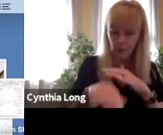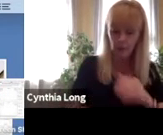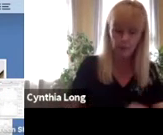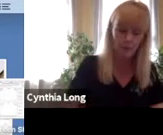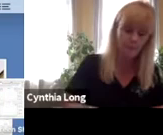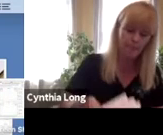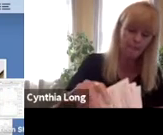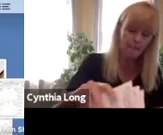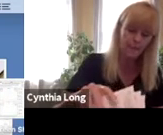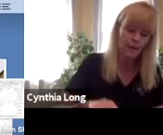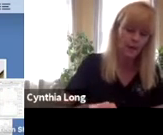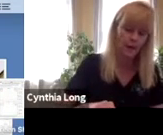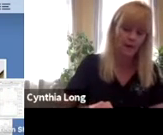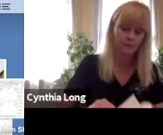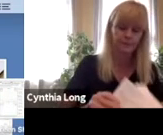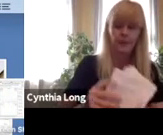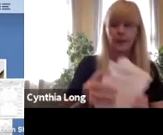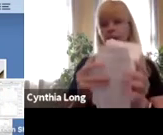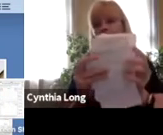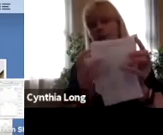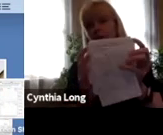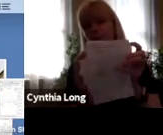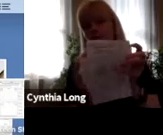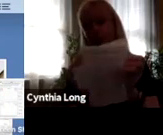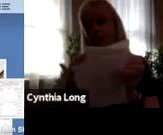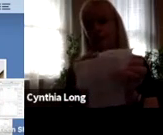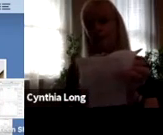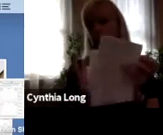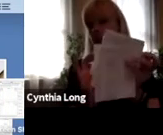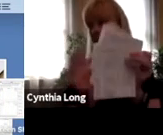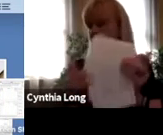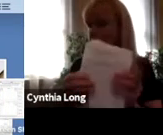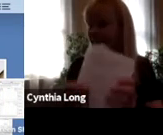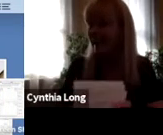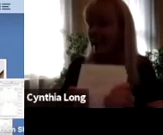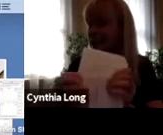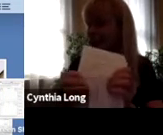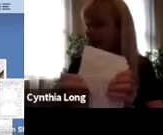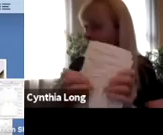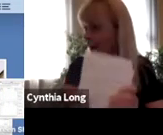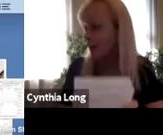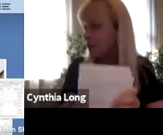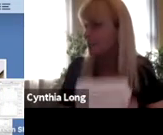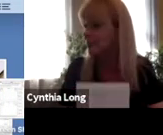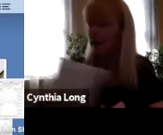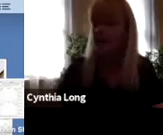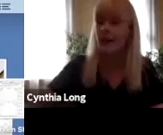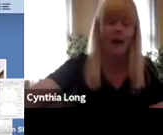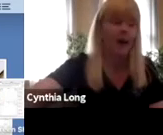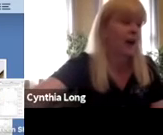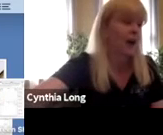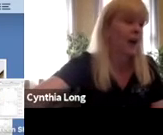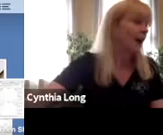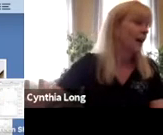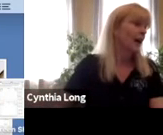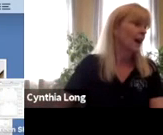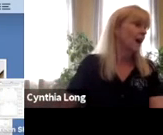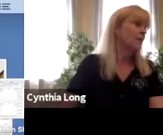like this available. And there's a whole spread of it. Okay. Now,